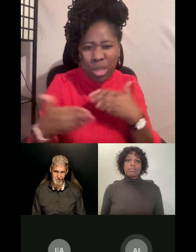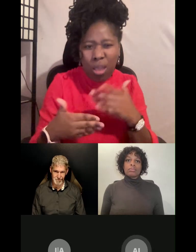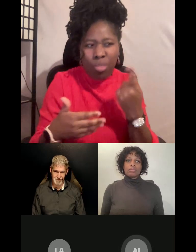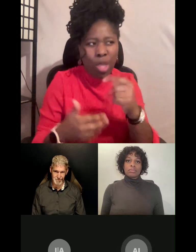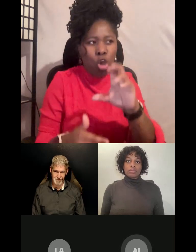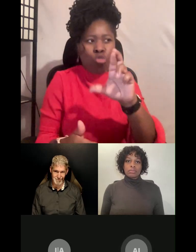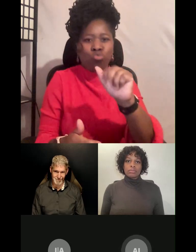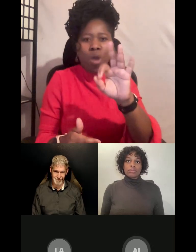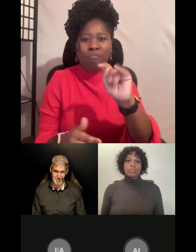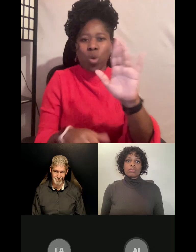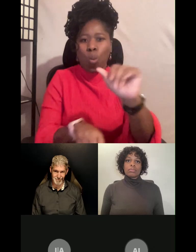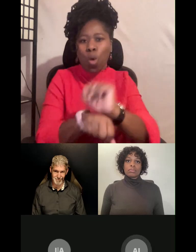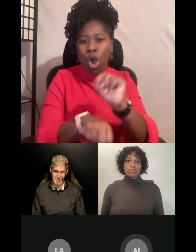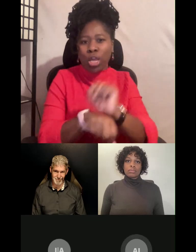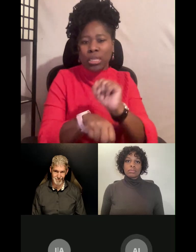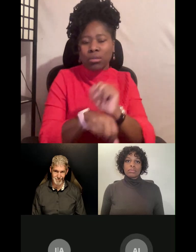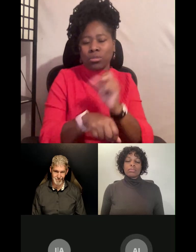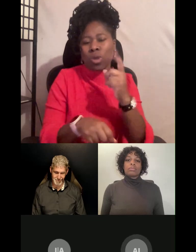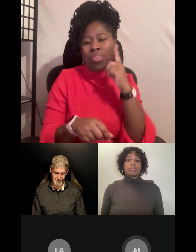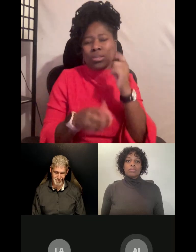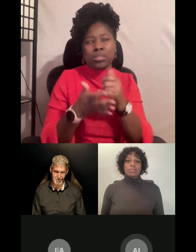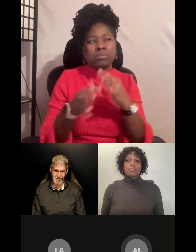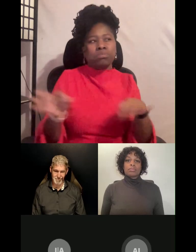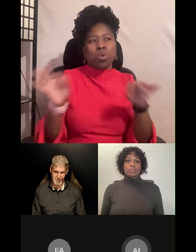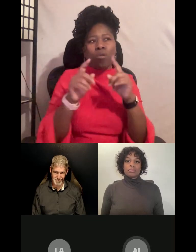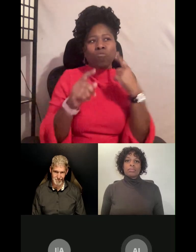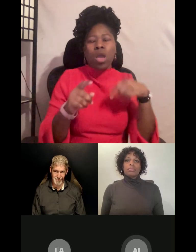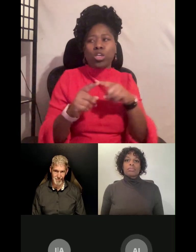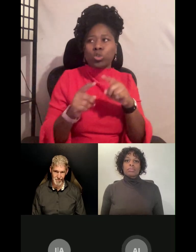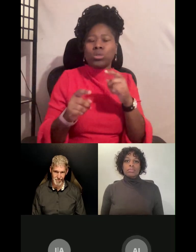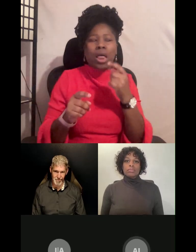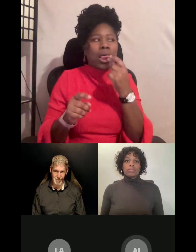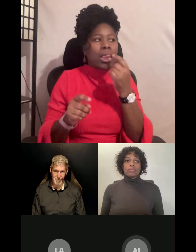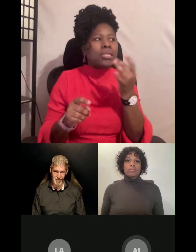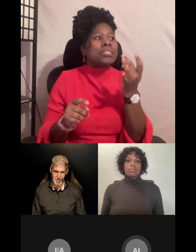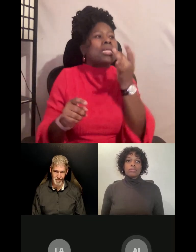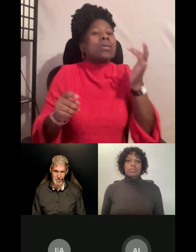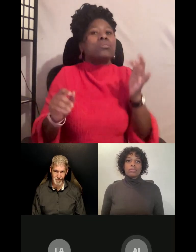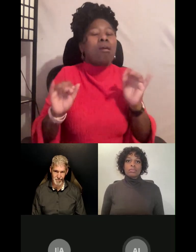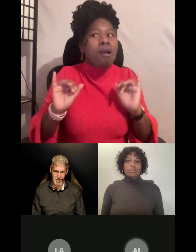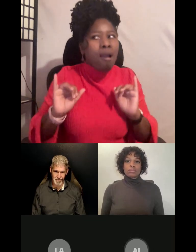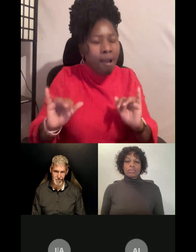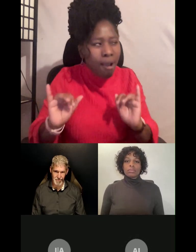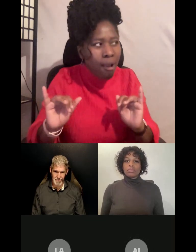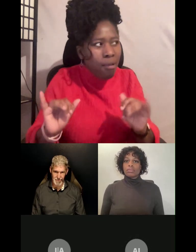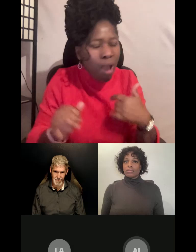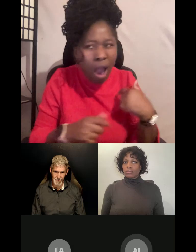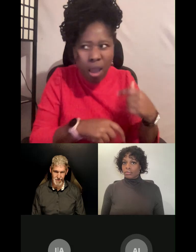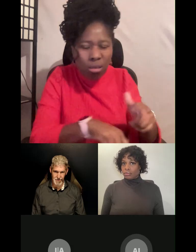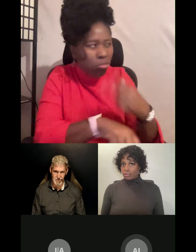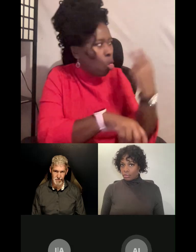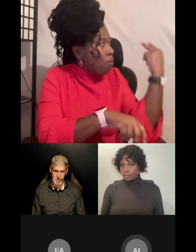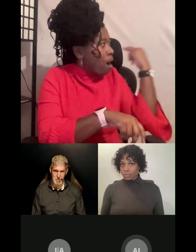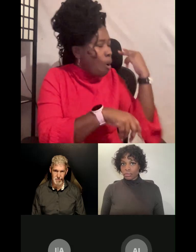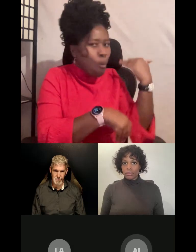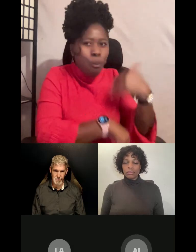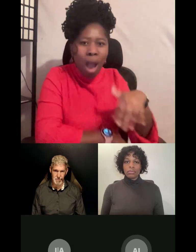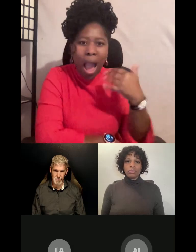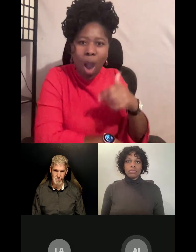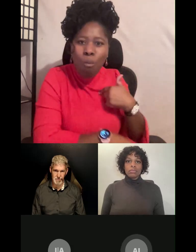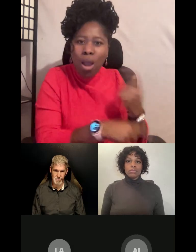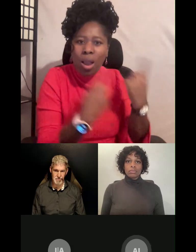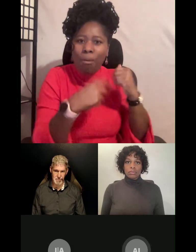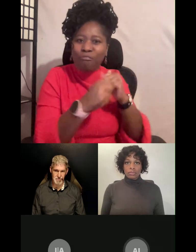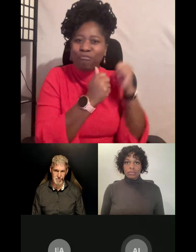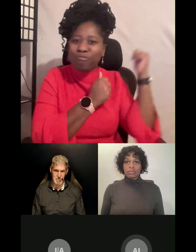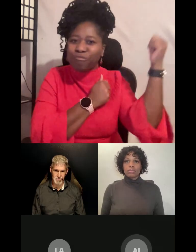want more. So I get it. And you keep going, but then you don't really appreciate your craft and your work. And so we